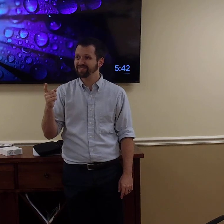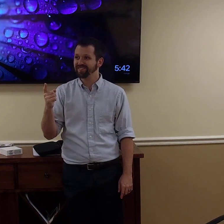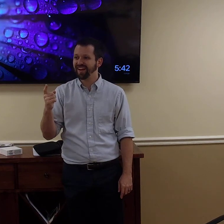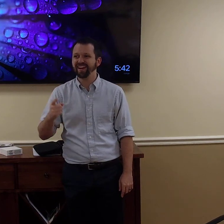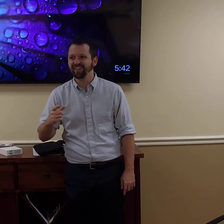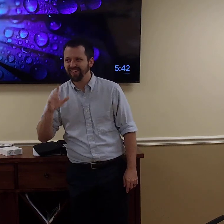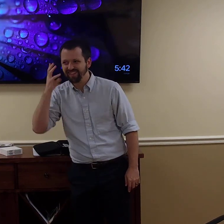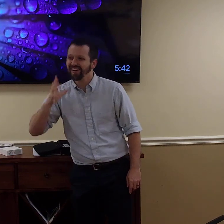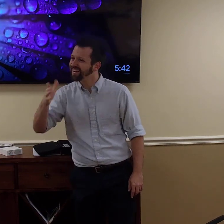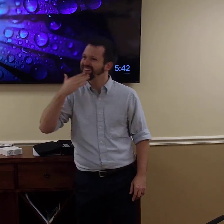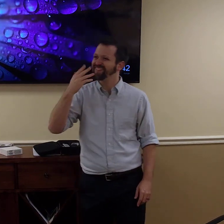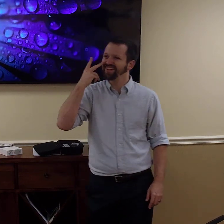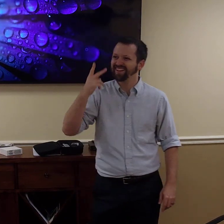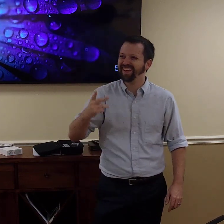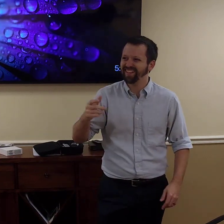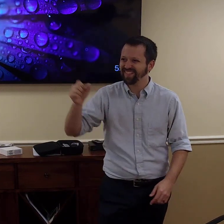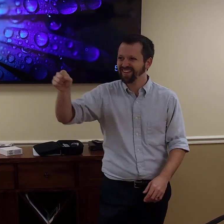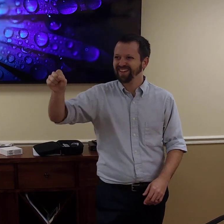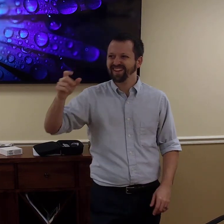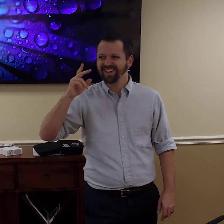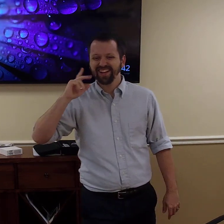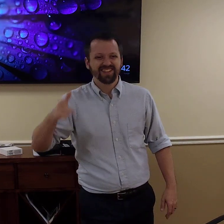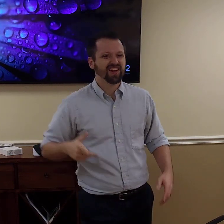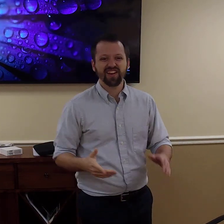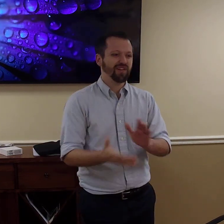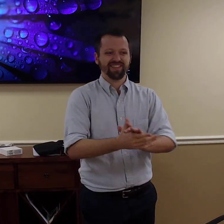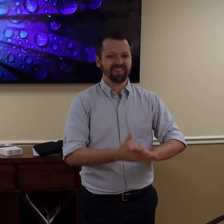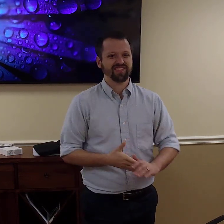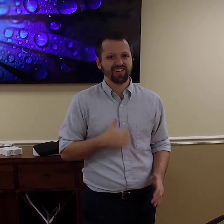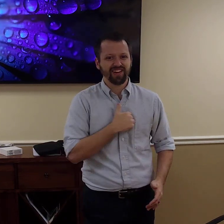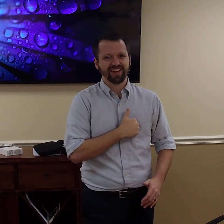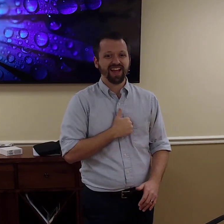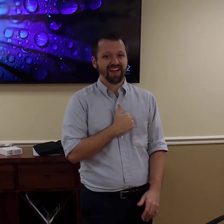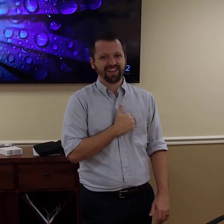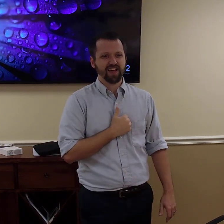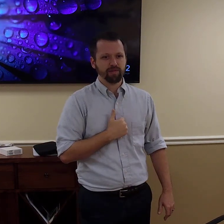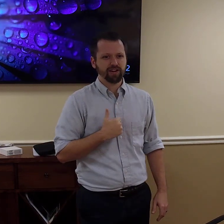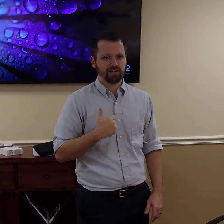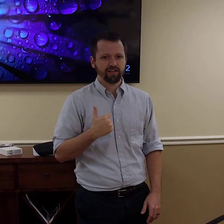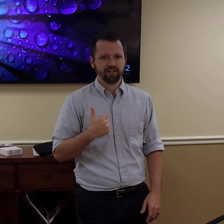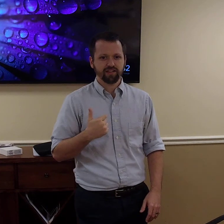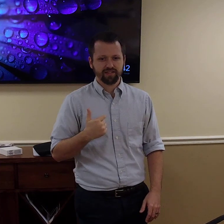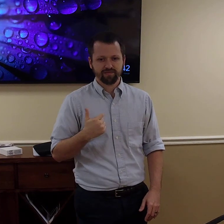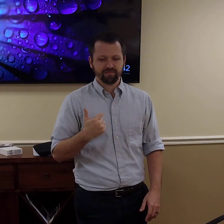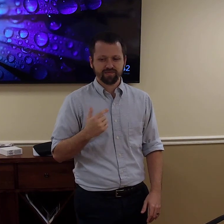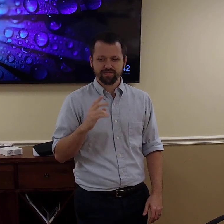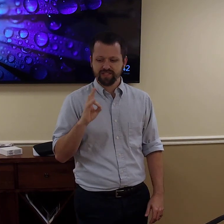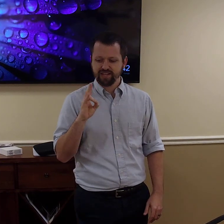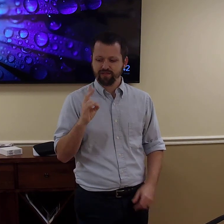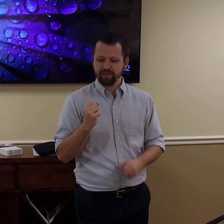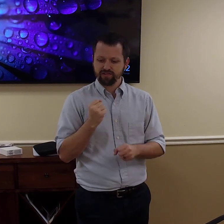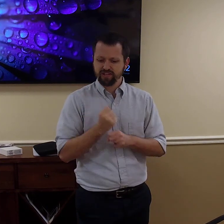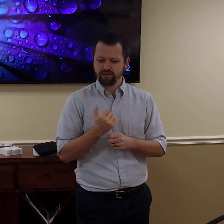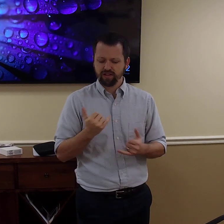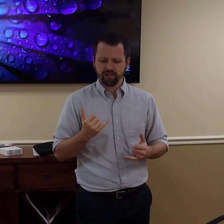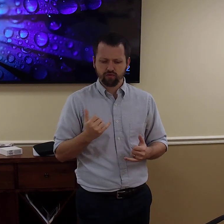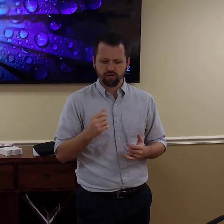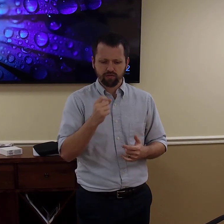I know, crazy. All right, good to Okay, see I'll you. see you. Bye. Bye-bye. So anyways, sorry, yeah, I've been here 7 years now, I guess 12, 13.